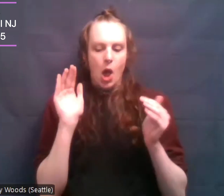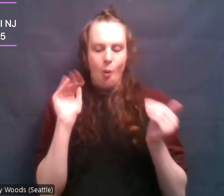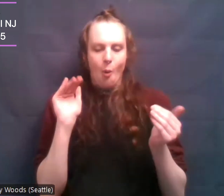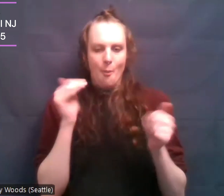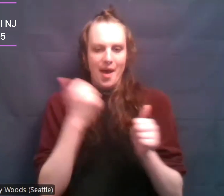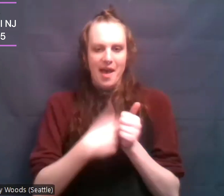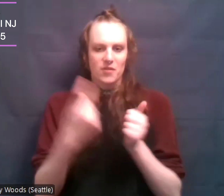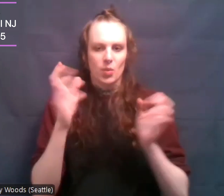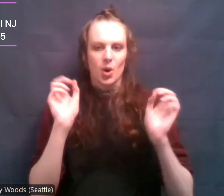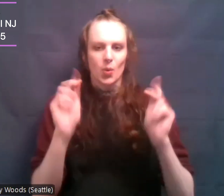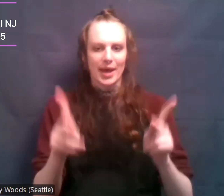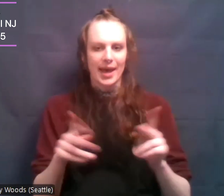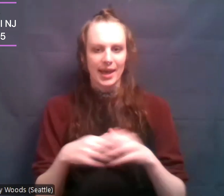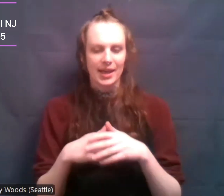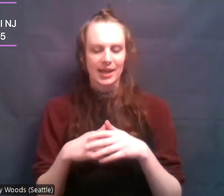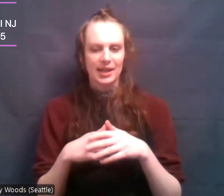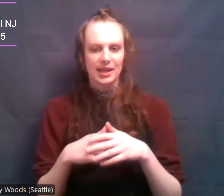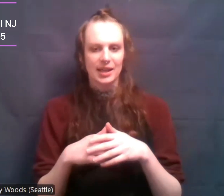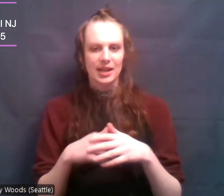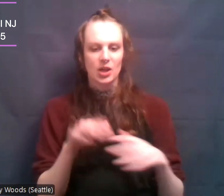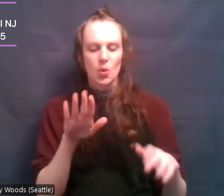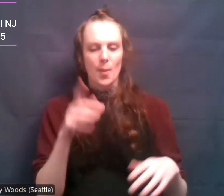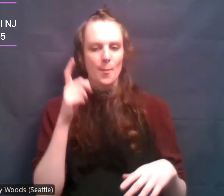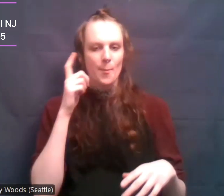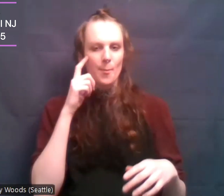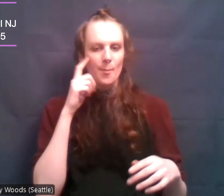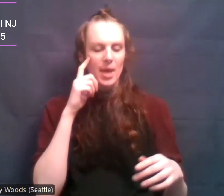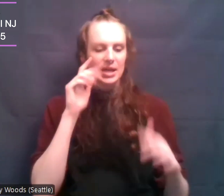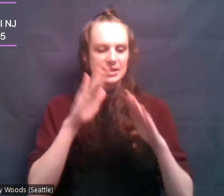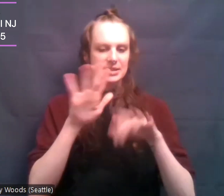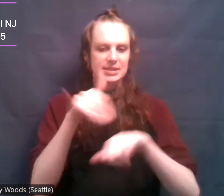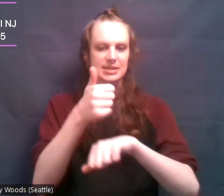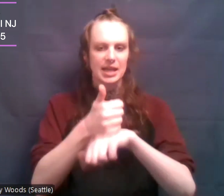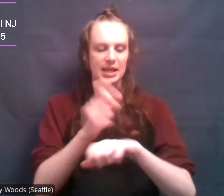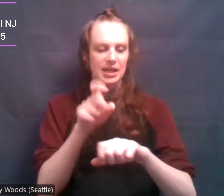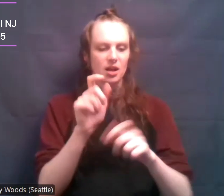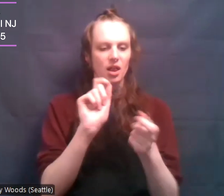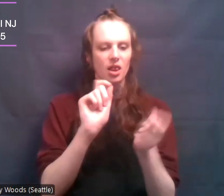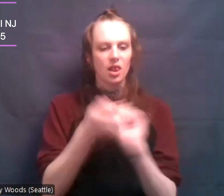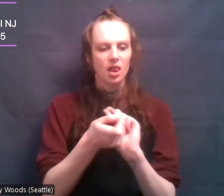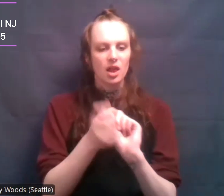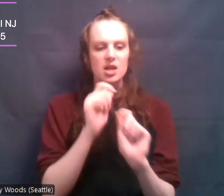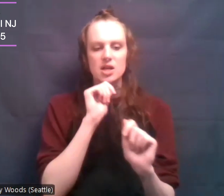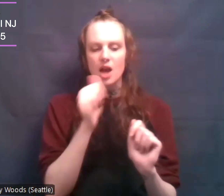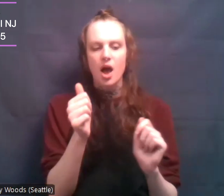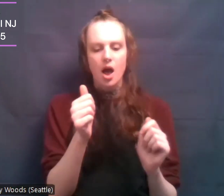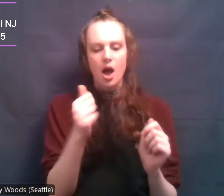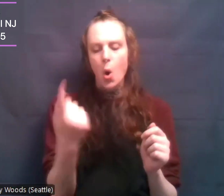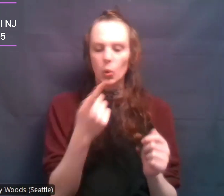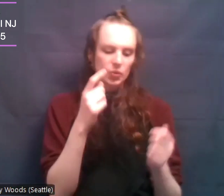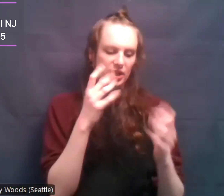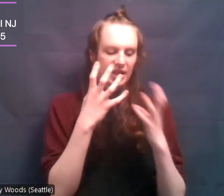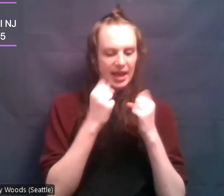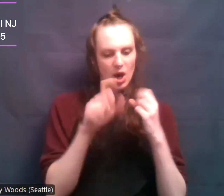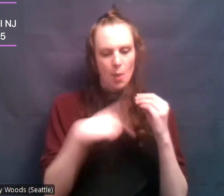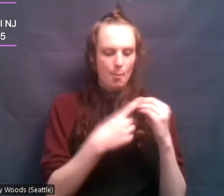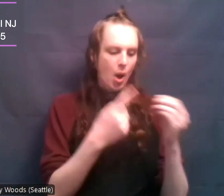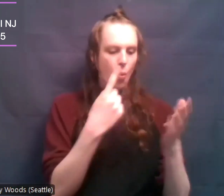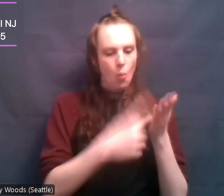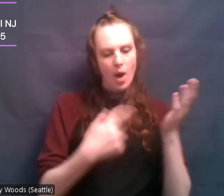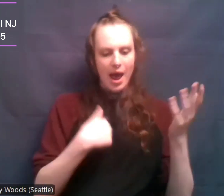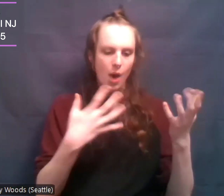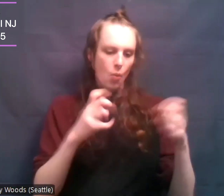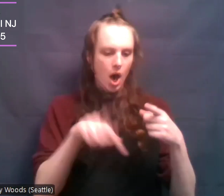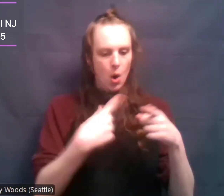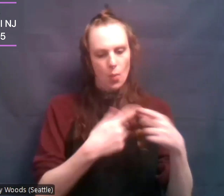It's about like shifting that mindset from like all I care about is getting what I want when I want it because I'm this big piece of crap at